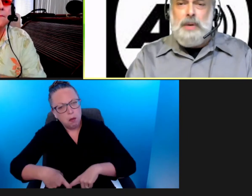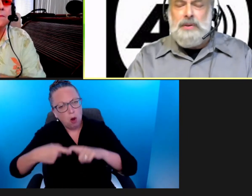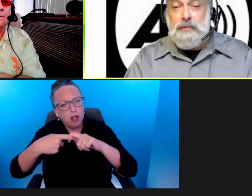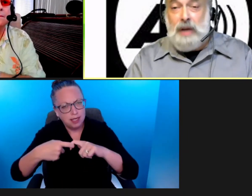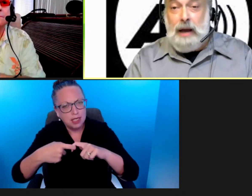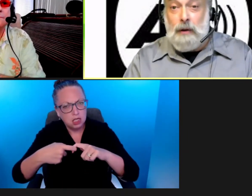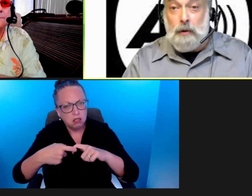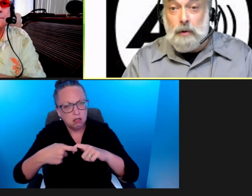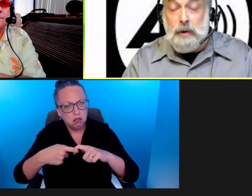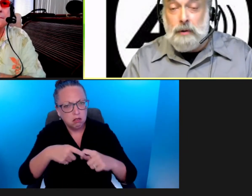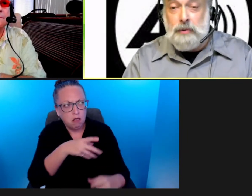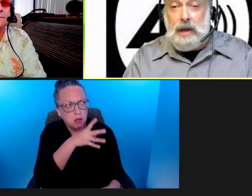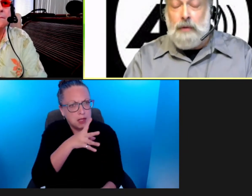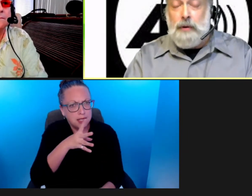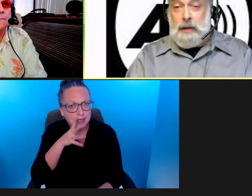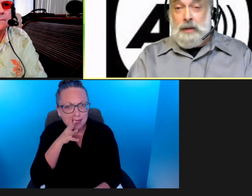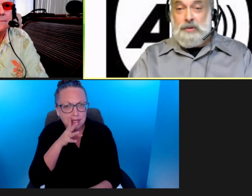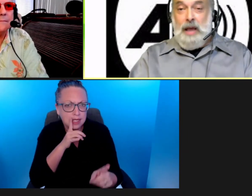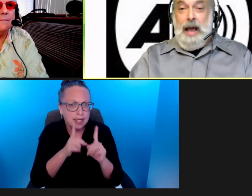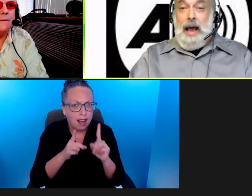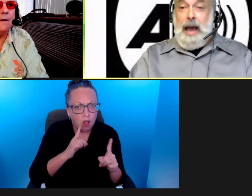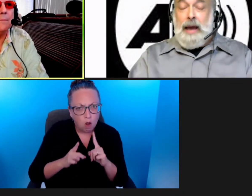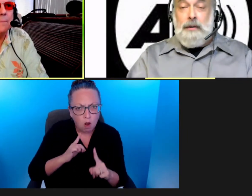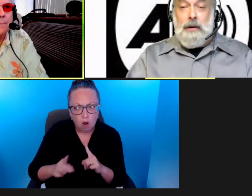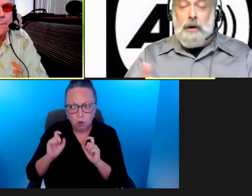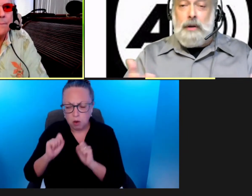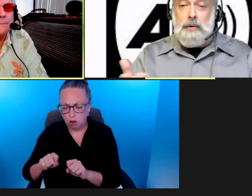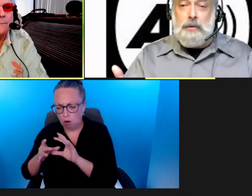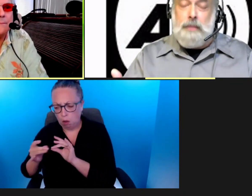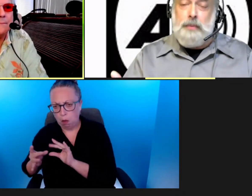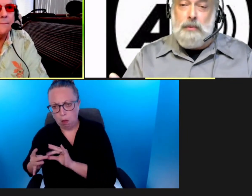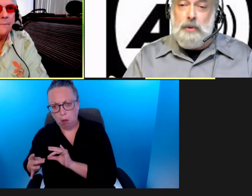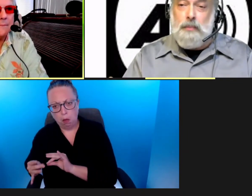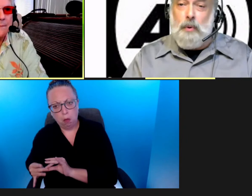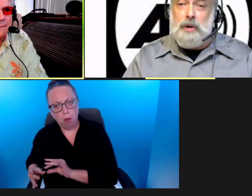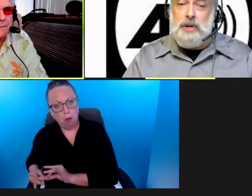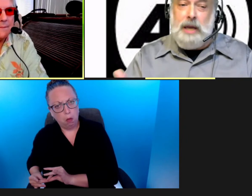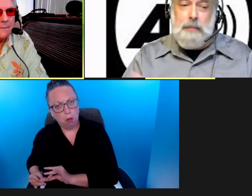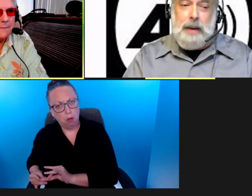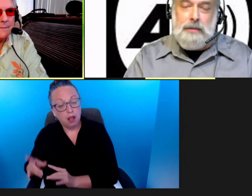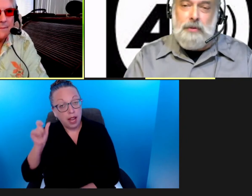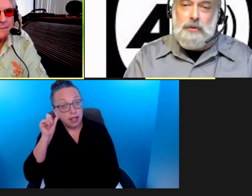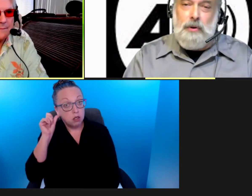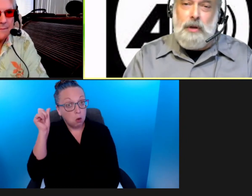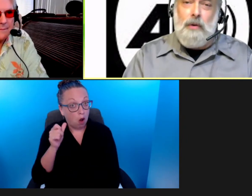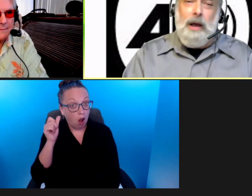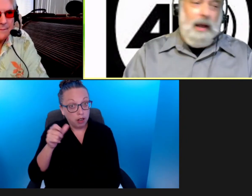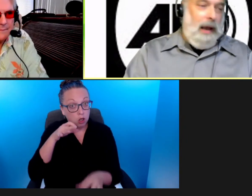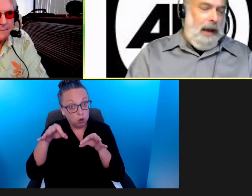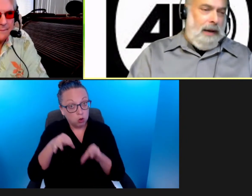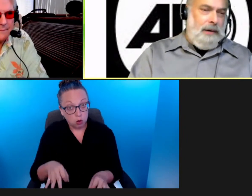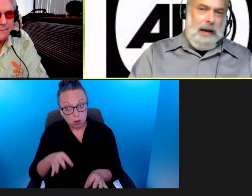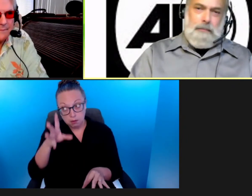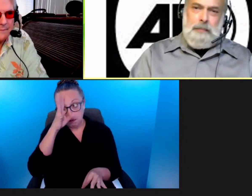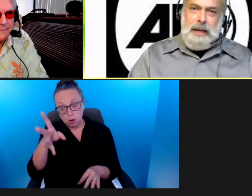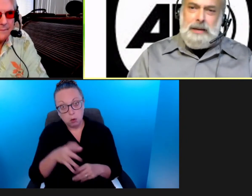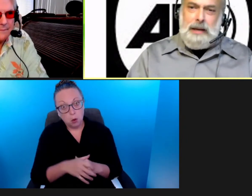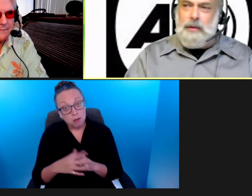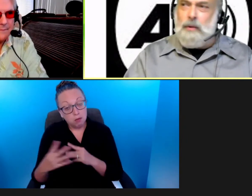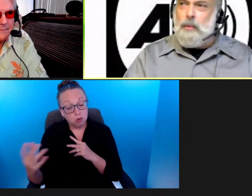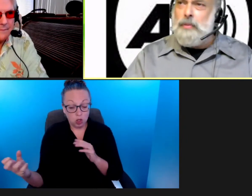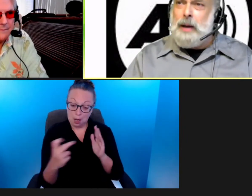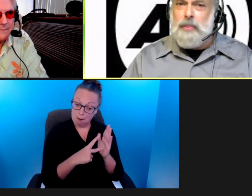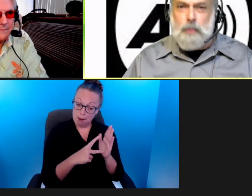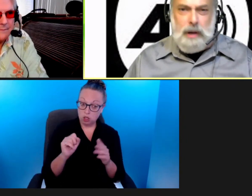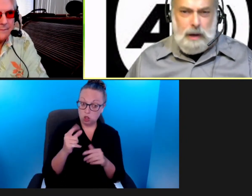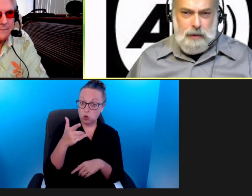bits and pieces of dialogue or critical sound elements? Yeah. And audio description was born. She came back to the studio and got me